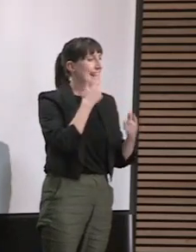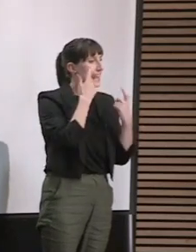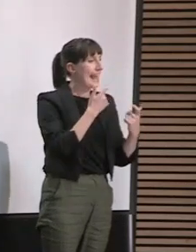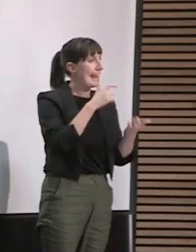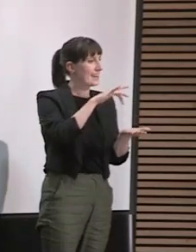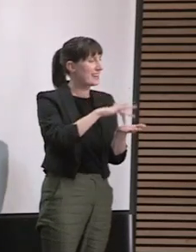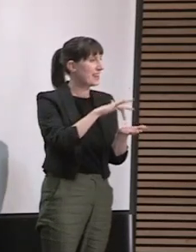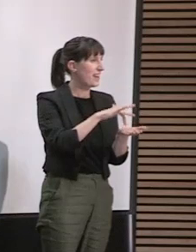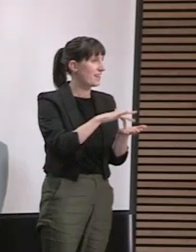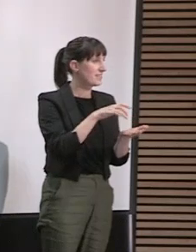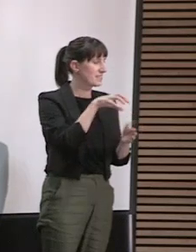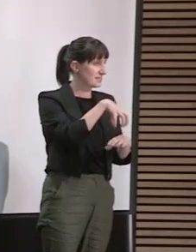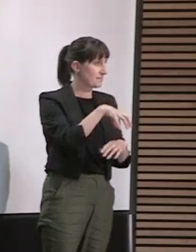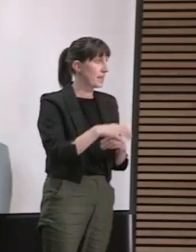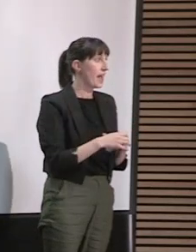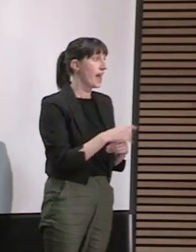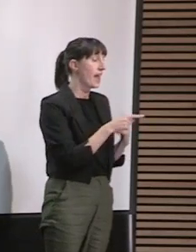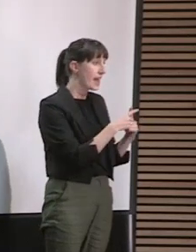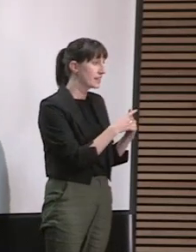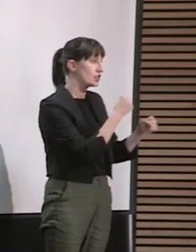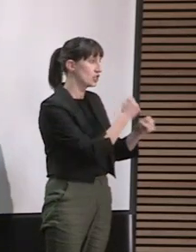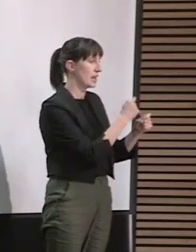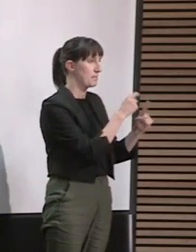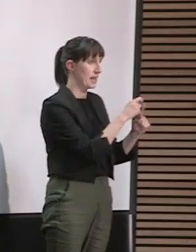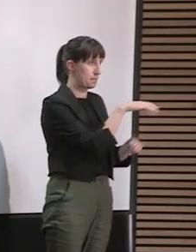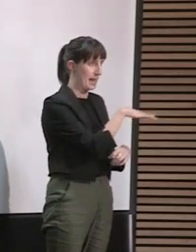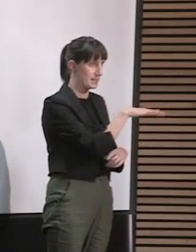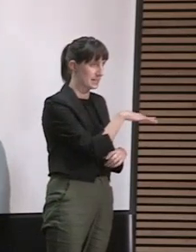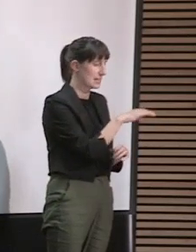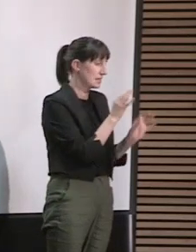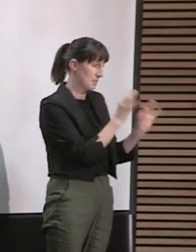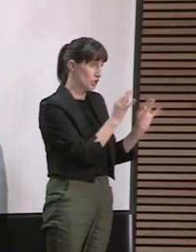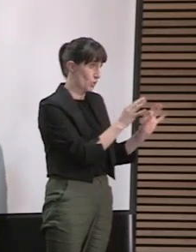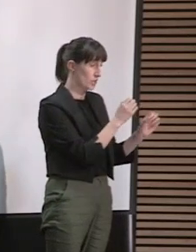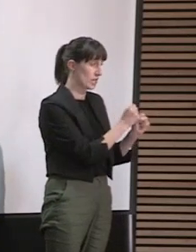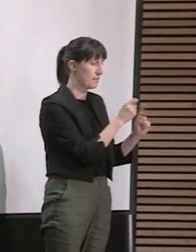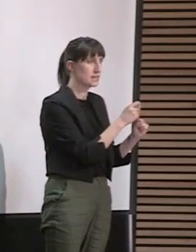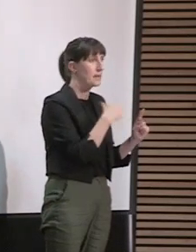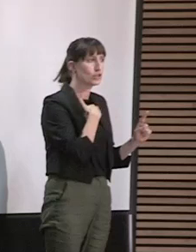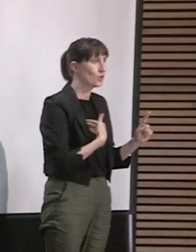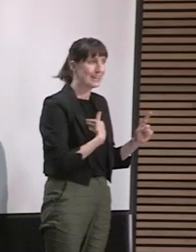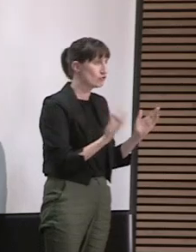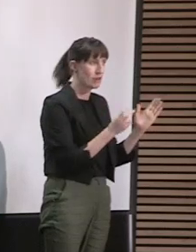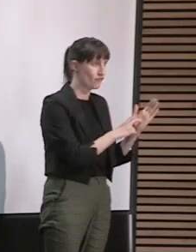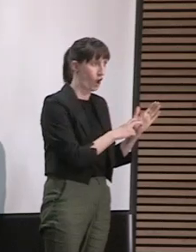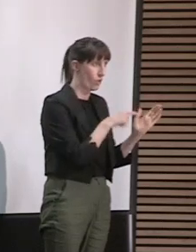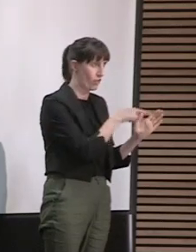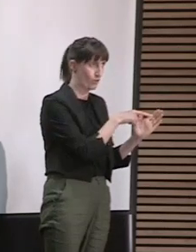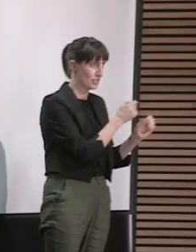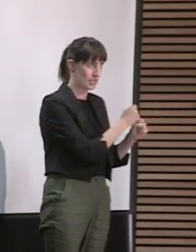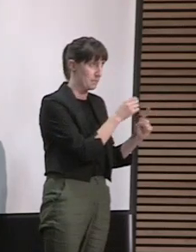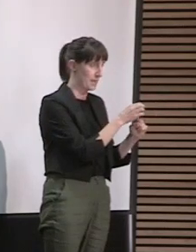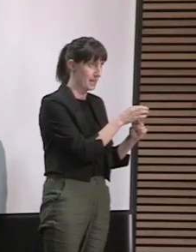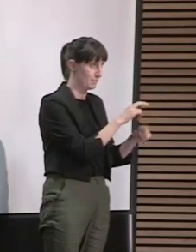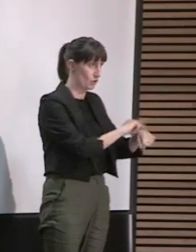and 46 designated general practices where people can be tested without the need to enrol. And I want to reiterate here